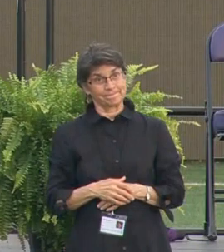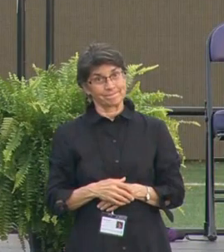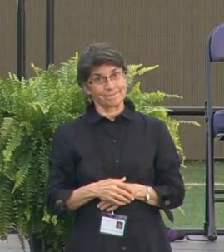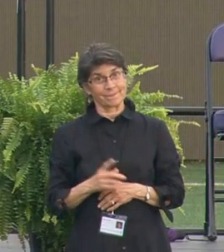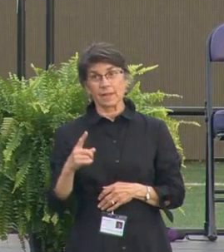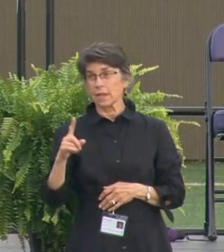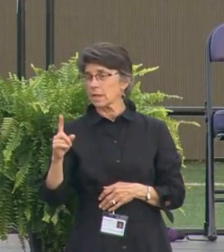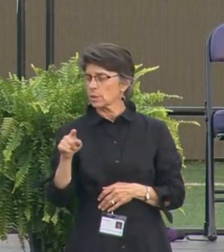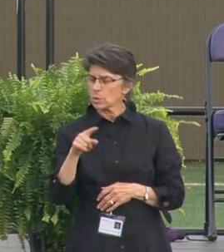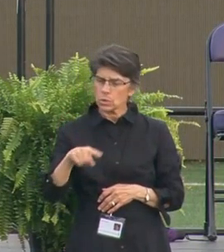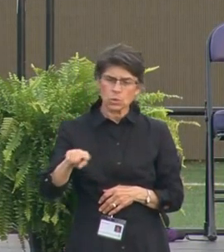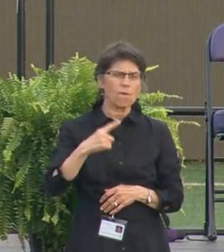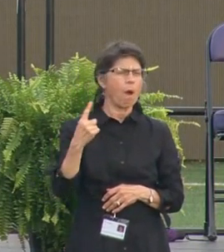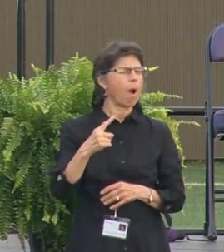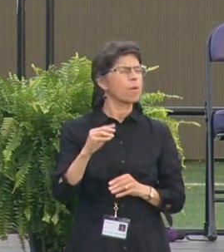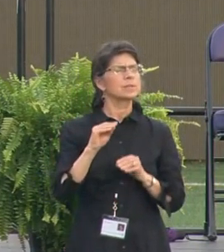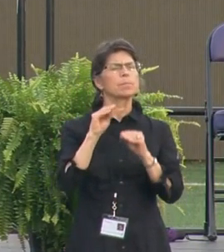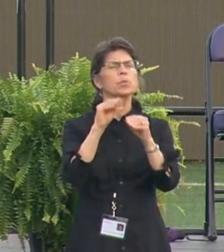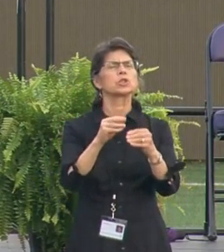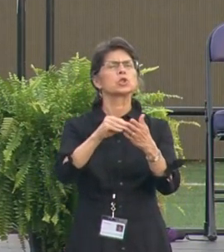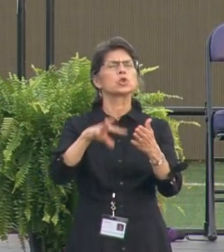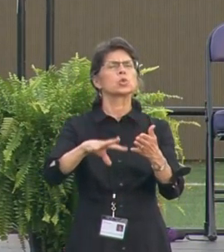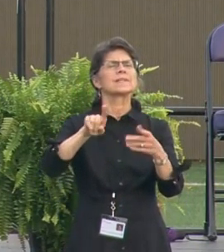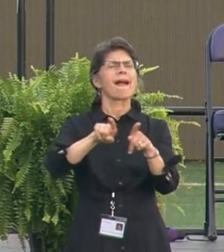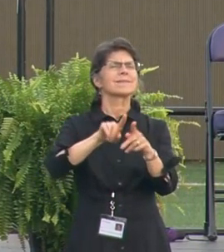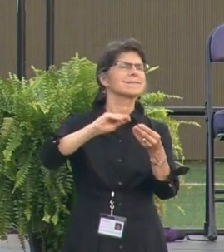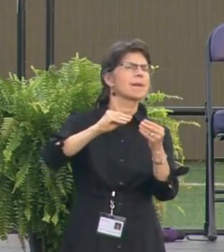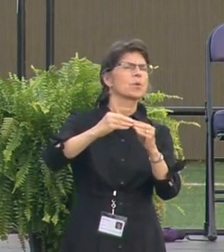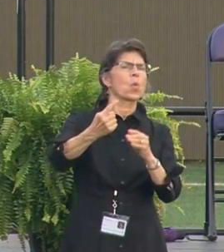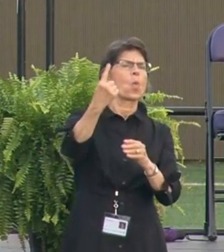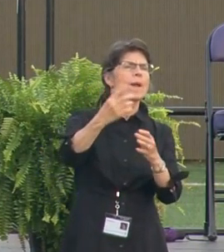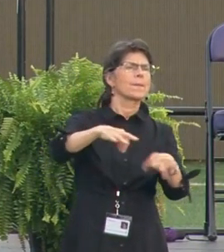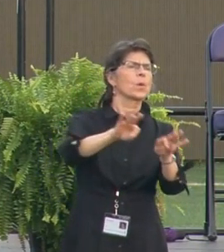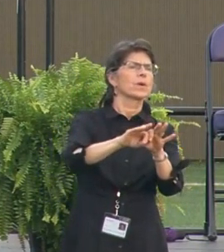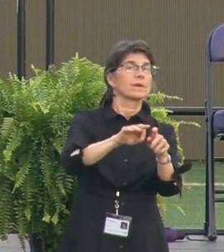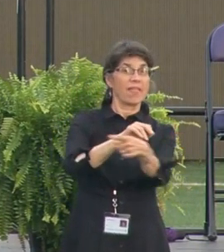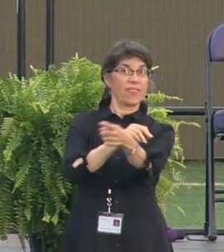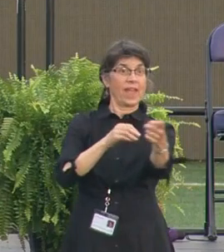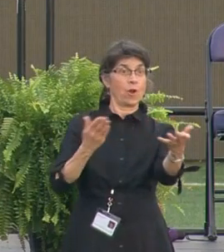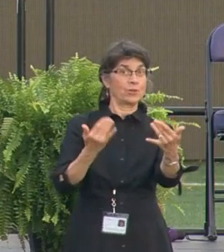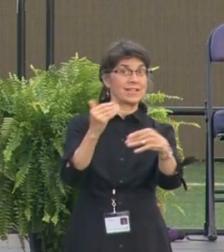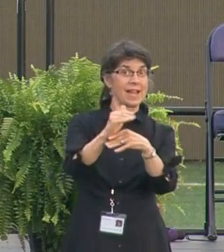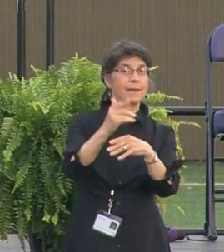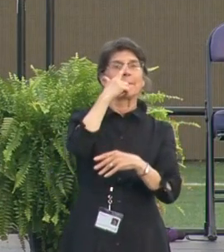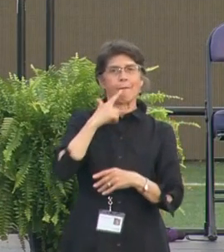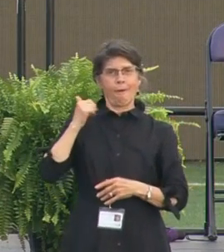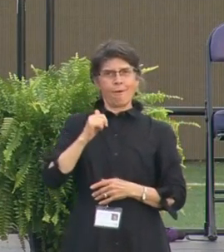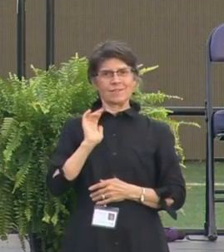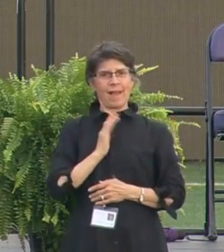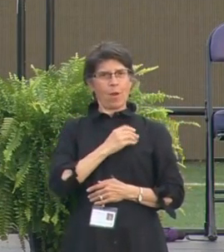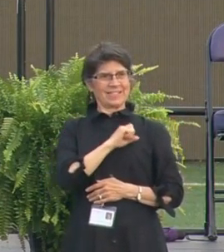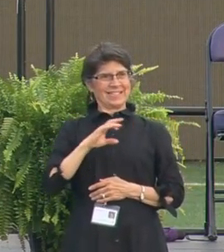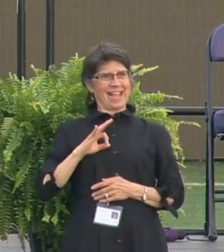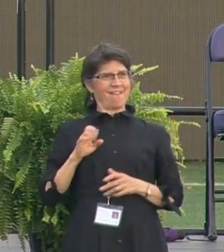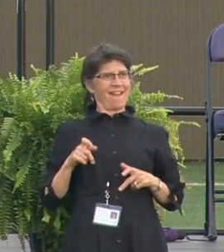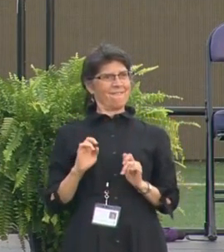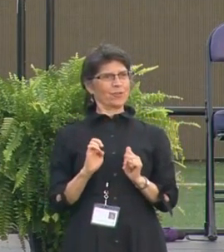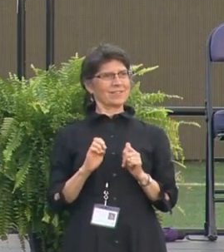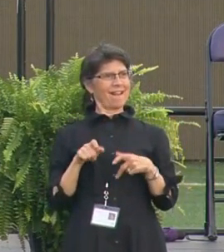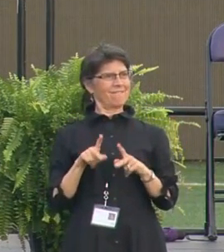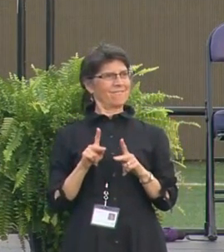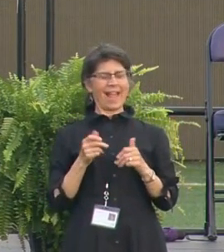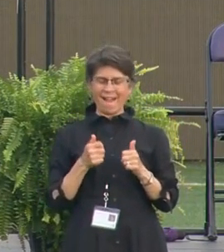have always, always put our students first. They're here tonight because of our staff's efforts. Can we give it up one time for the East High